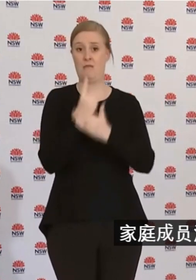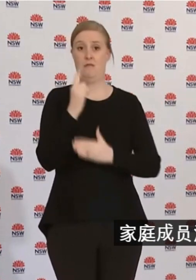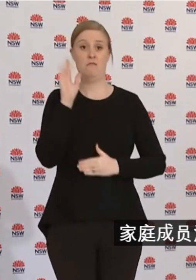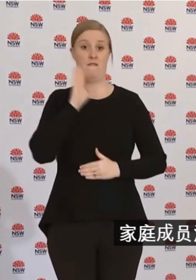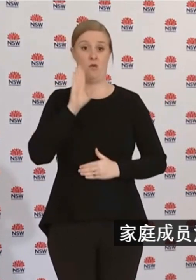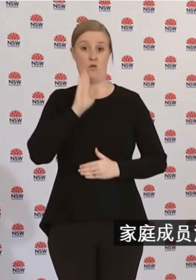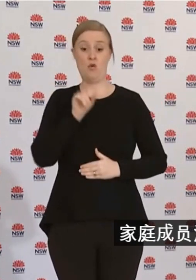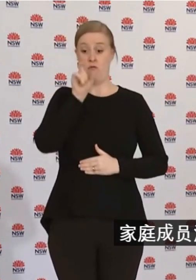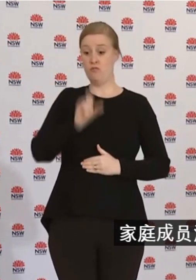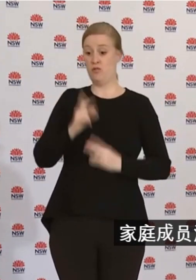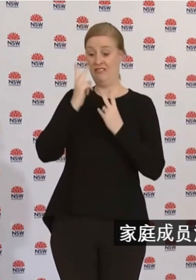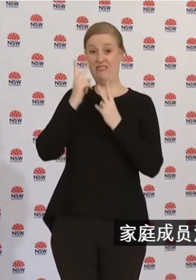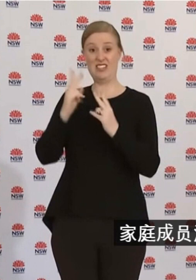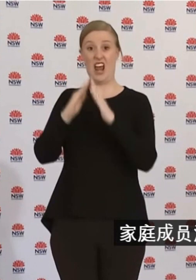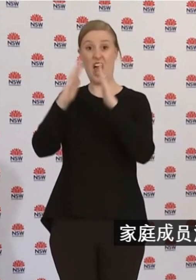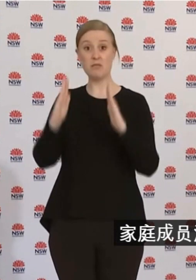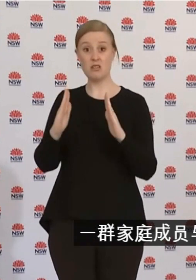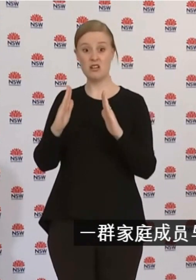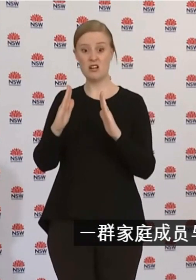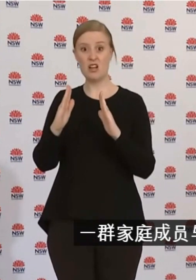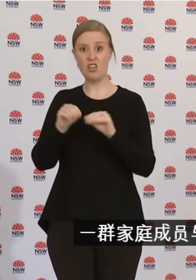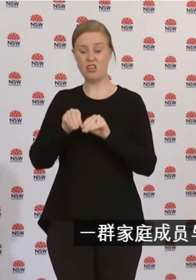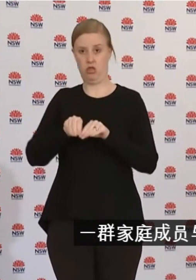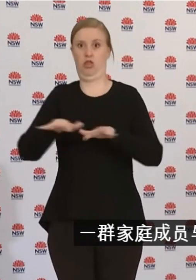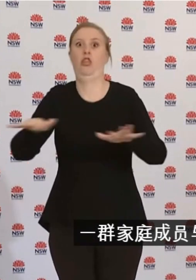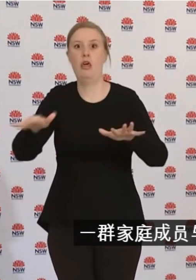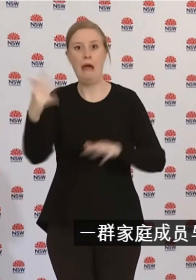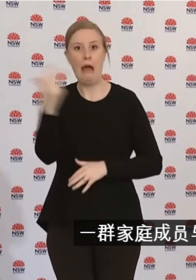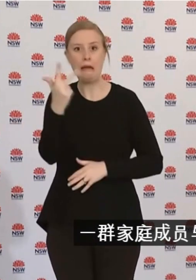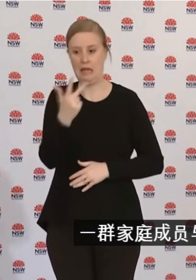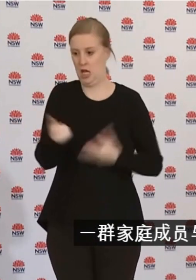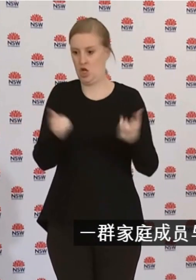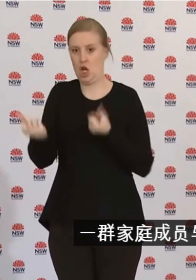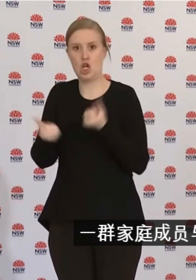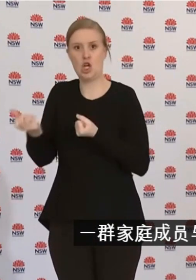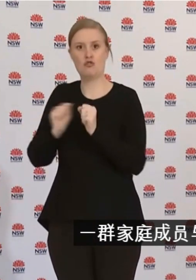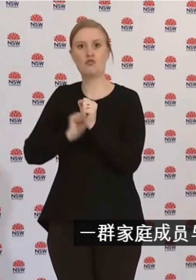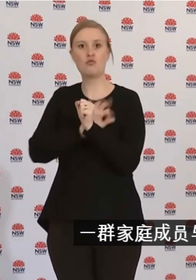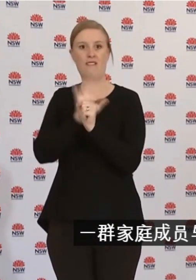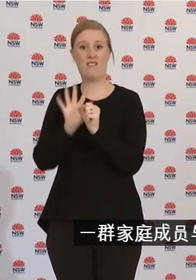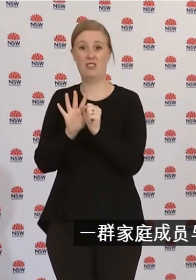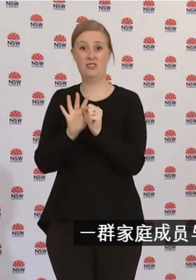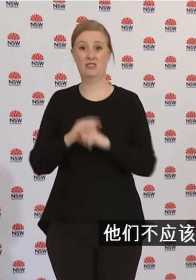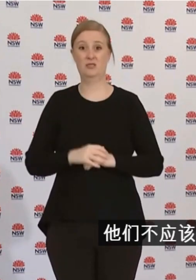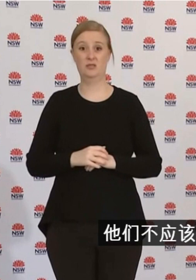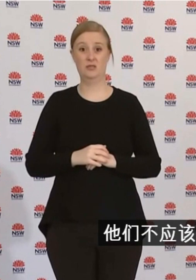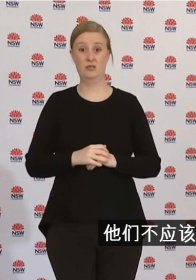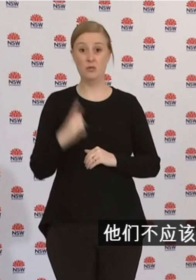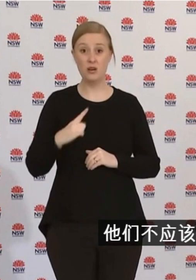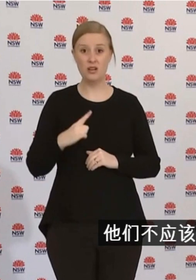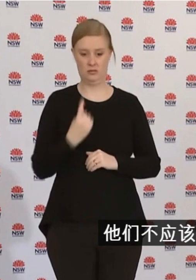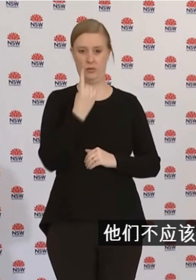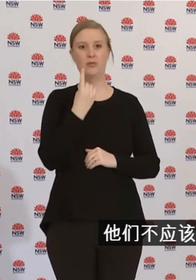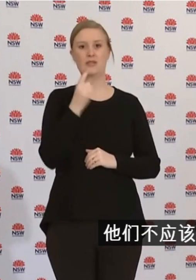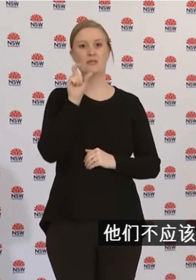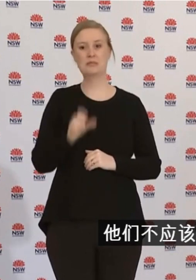in 18 cases. Just one group of family members coming together with other family members where they shouldn't have